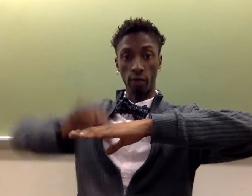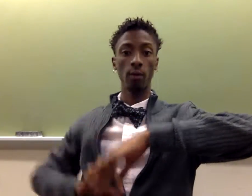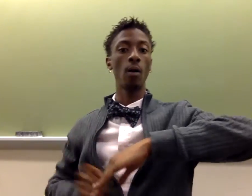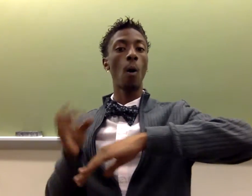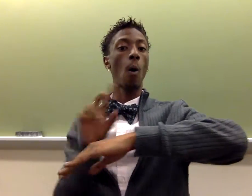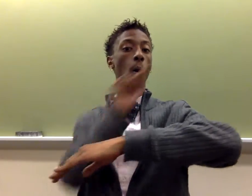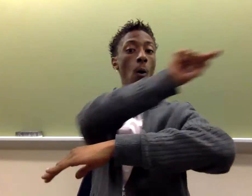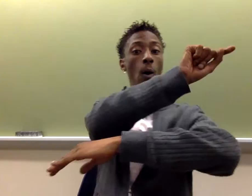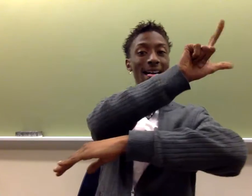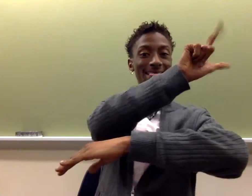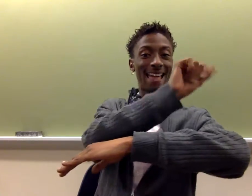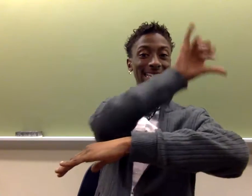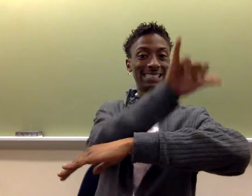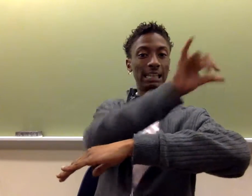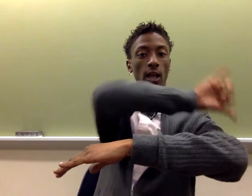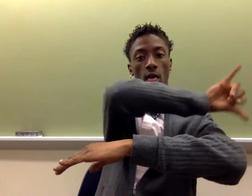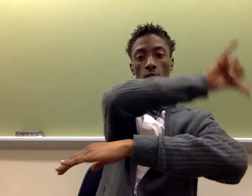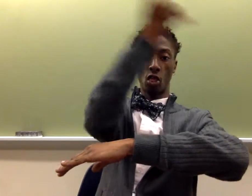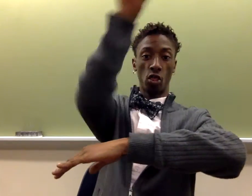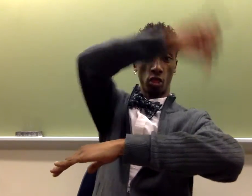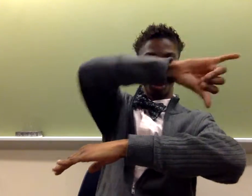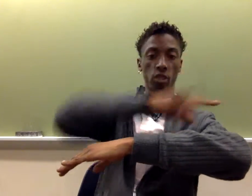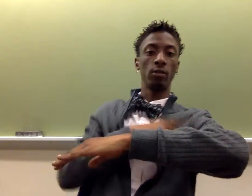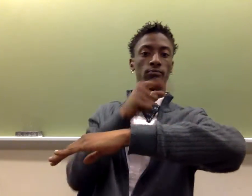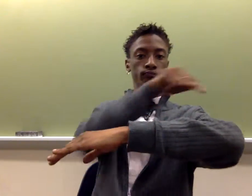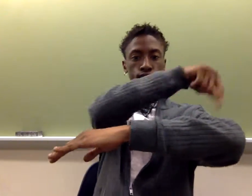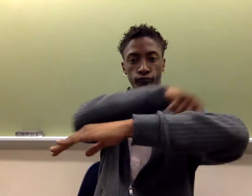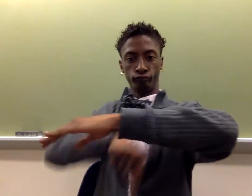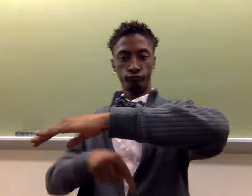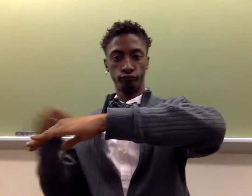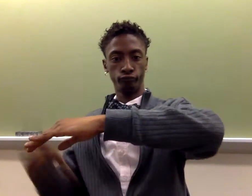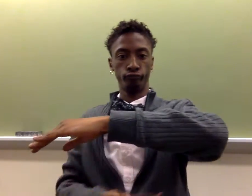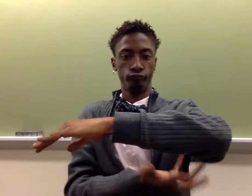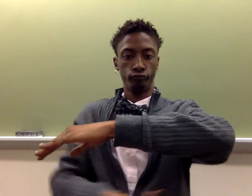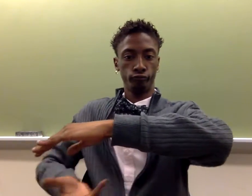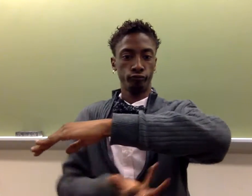Lacey, it's going to get into that bowl and be a factor that we draw our water from.